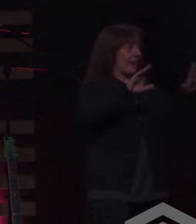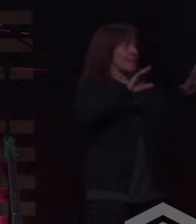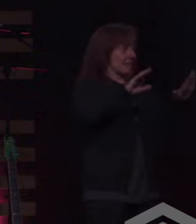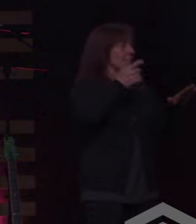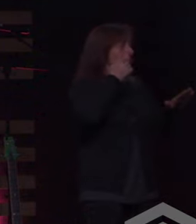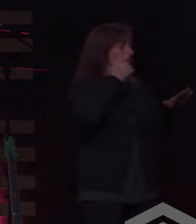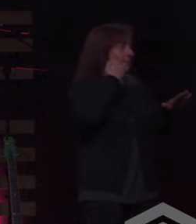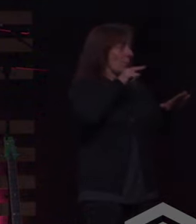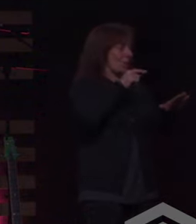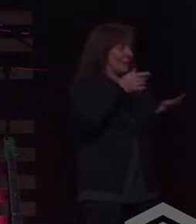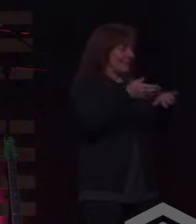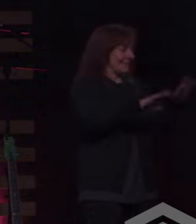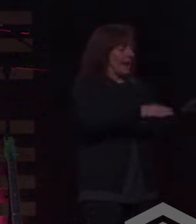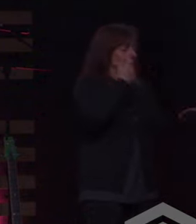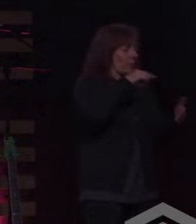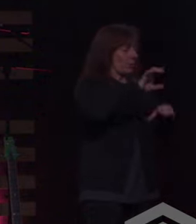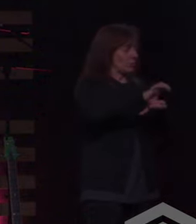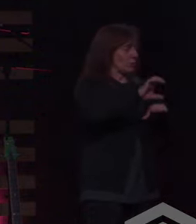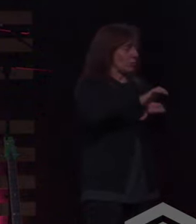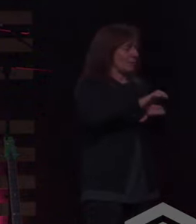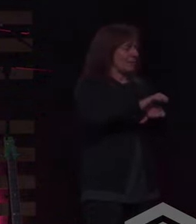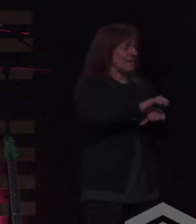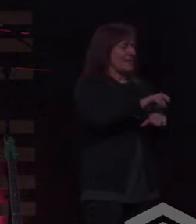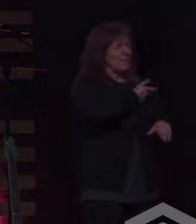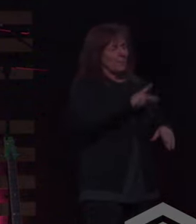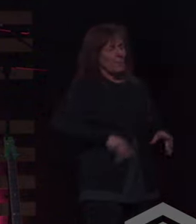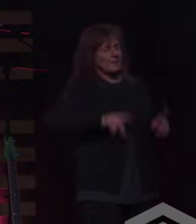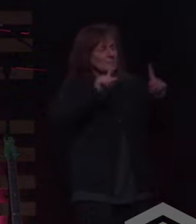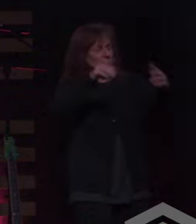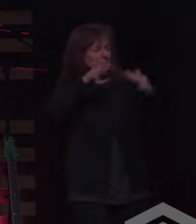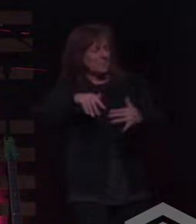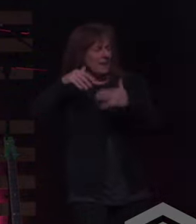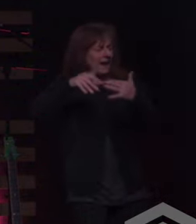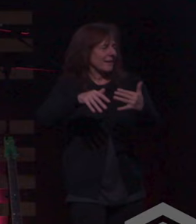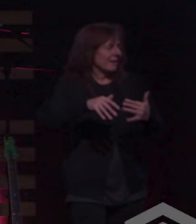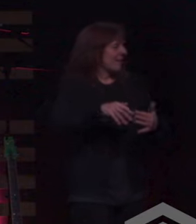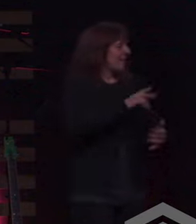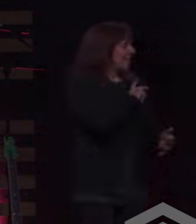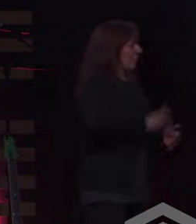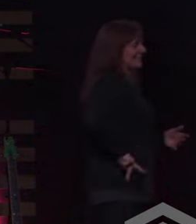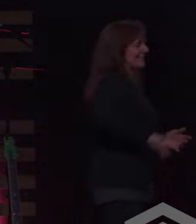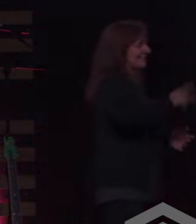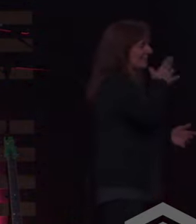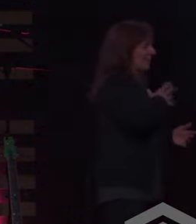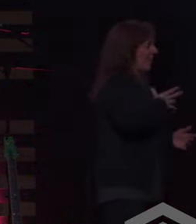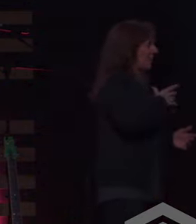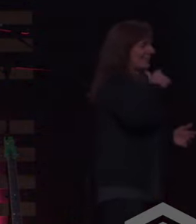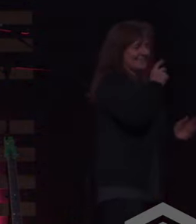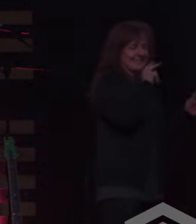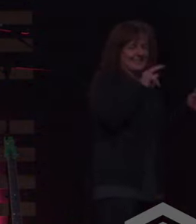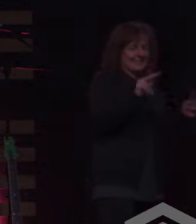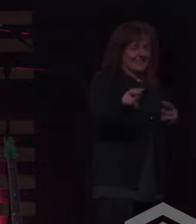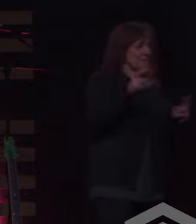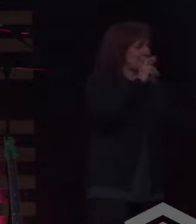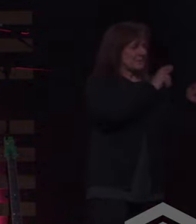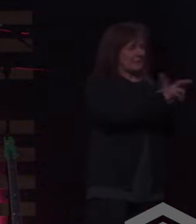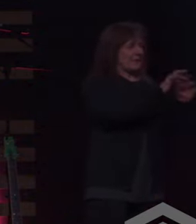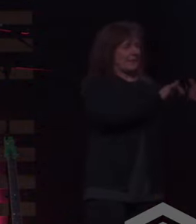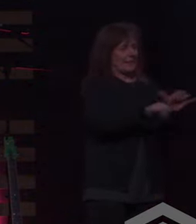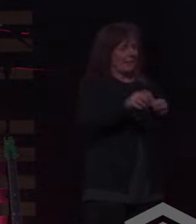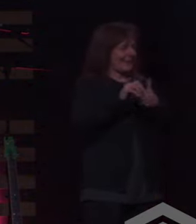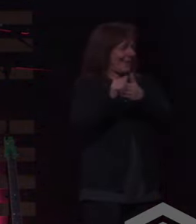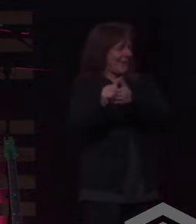The prince goes into battle for the princess, not vice versa. Consequently, the princess does not seek to be respected as the